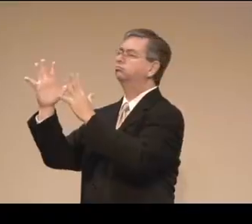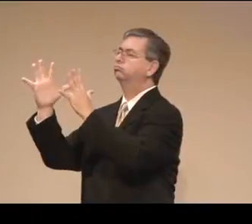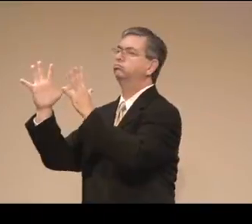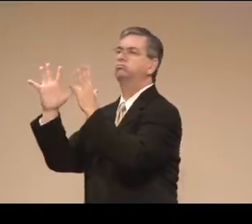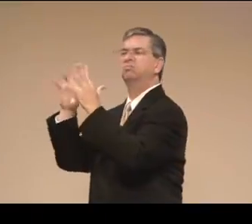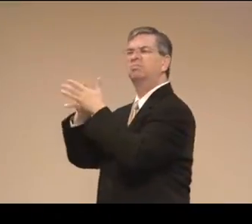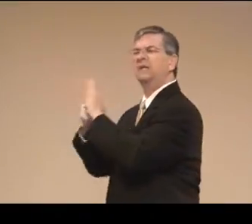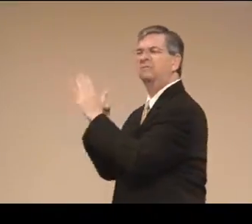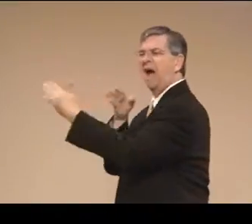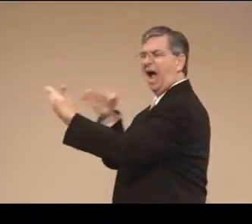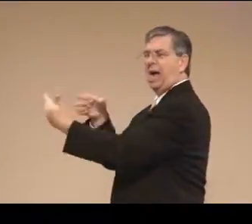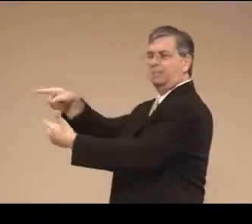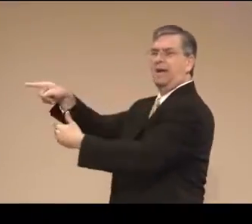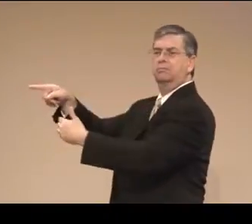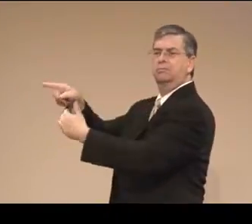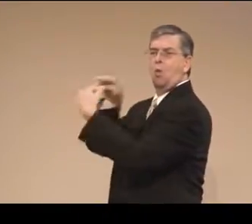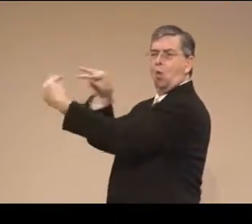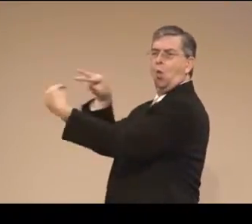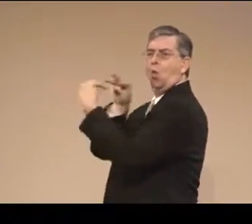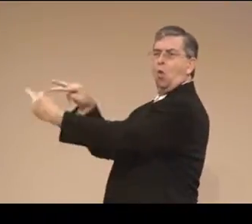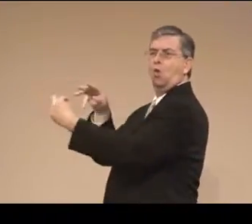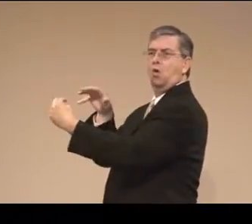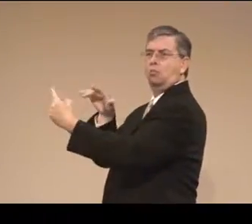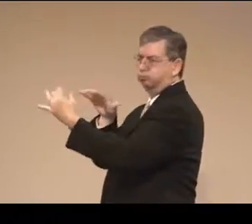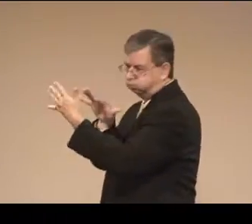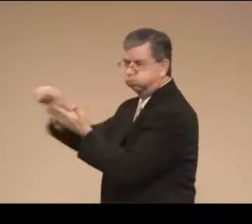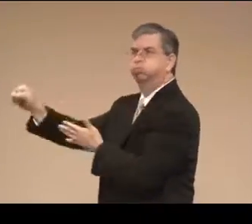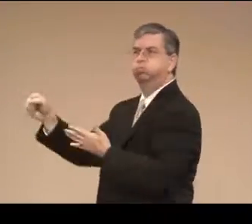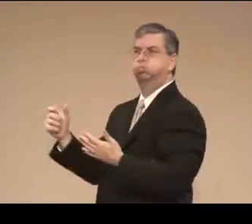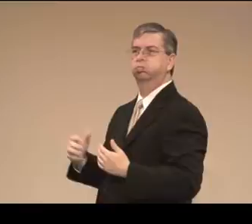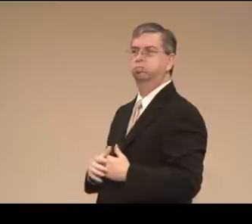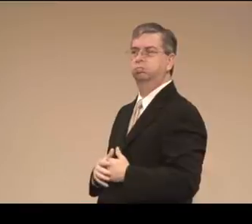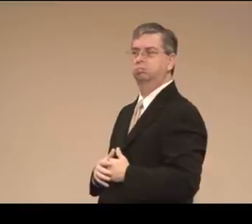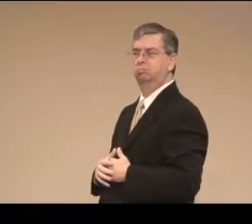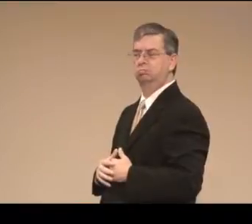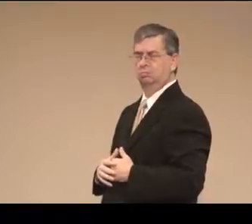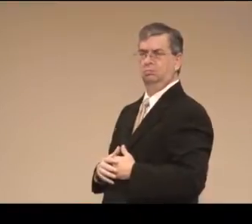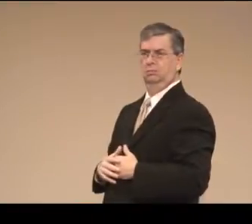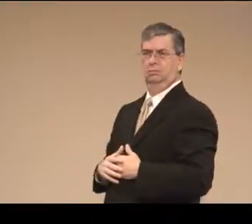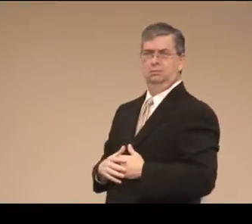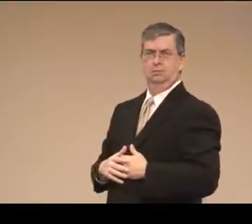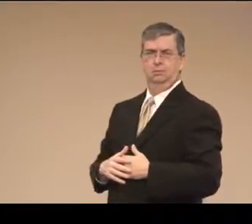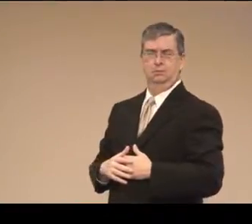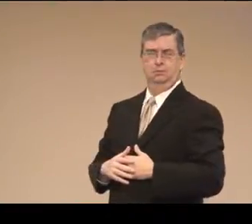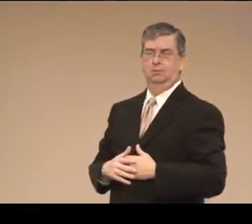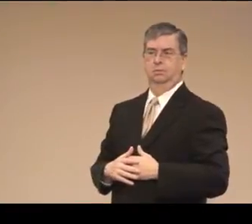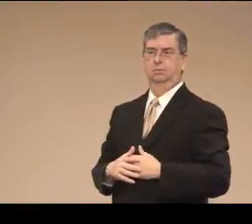and that the Israel will be taken from the hands of the Midianites, that we will trounce them.